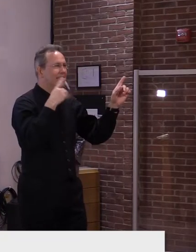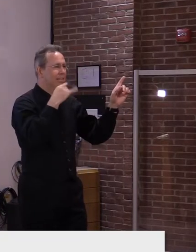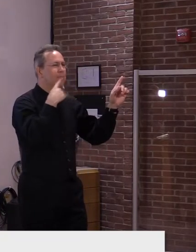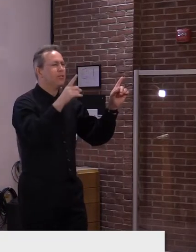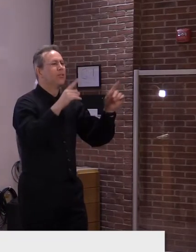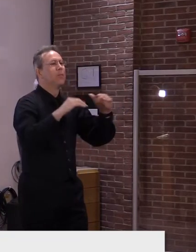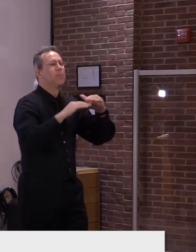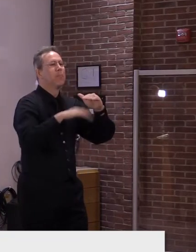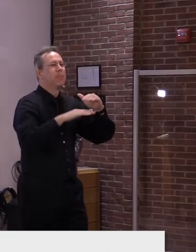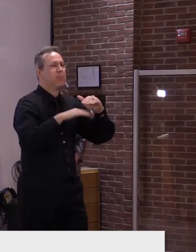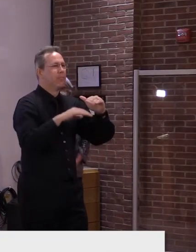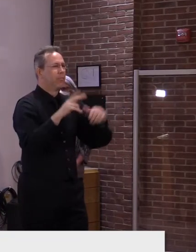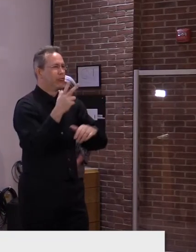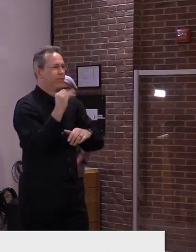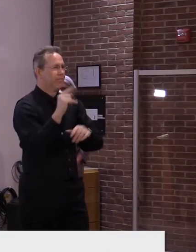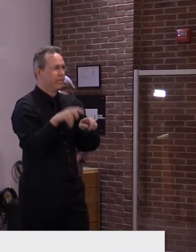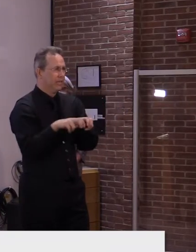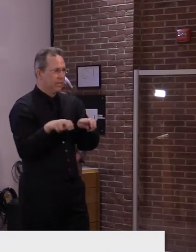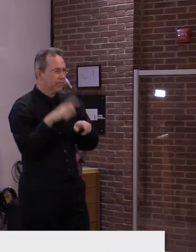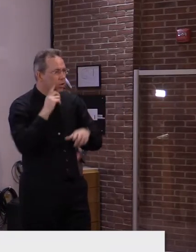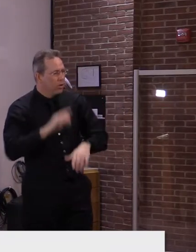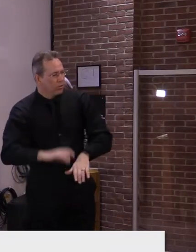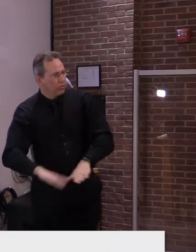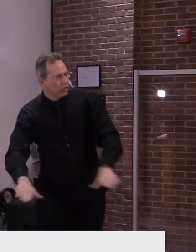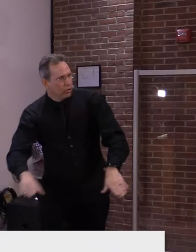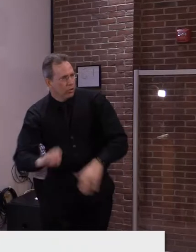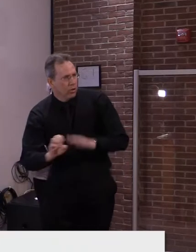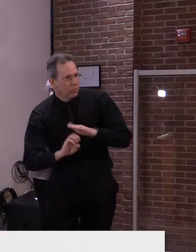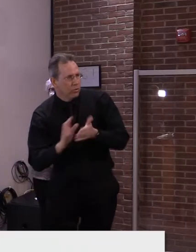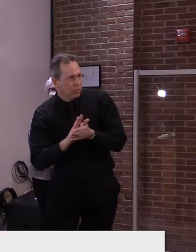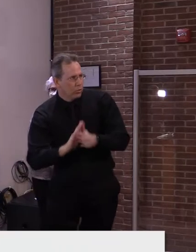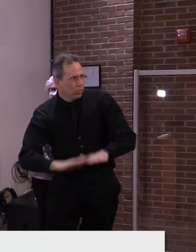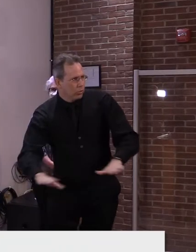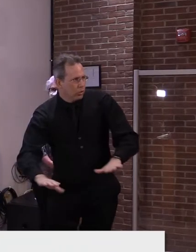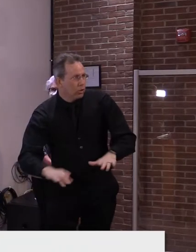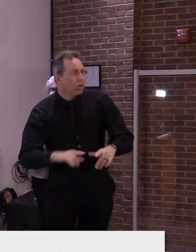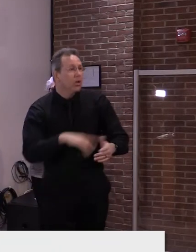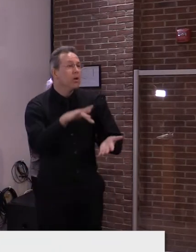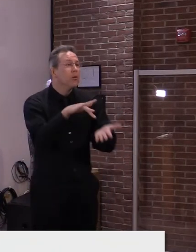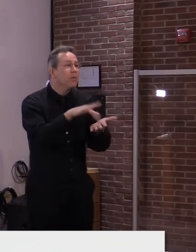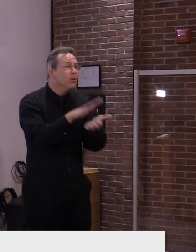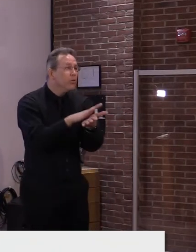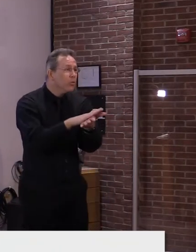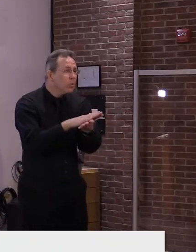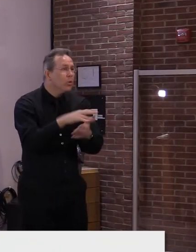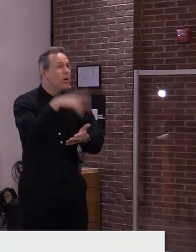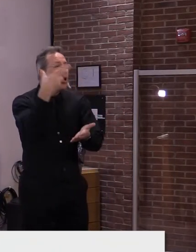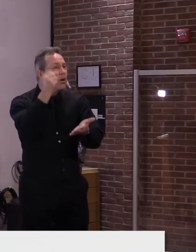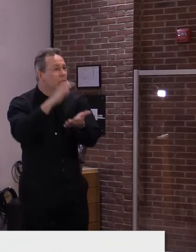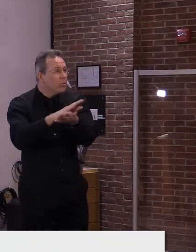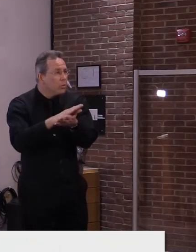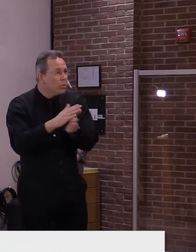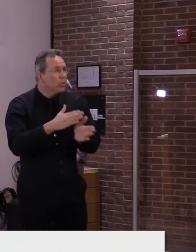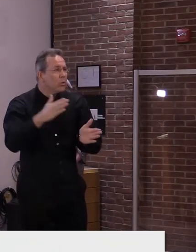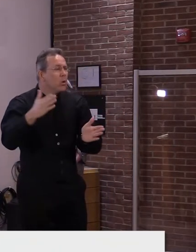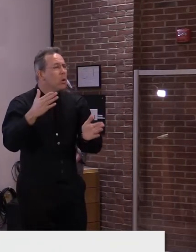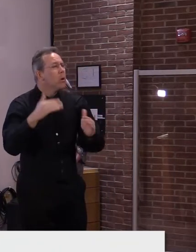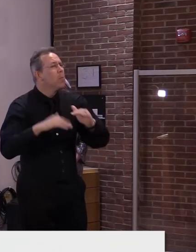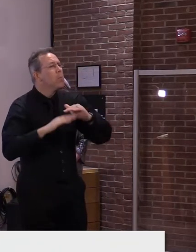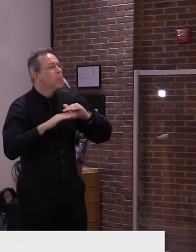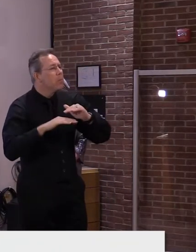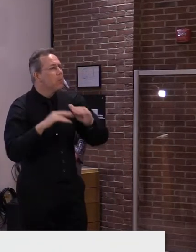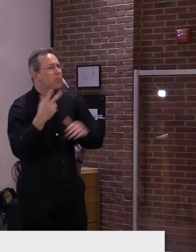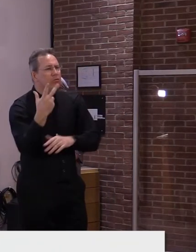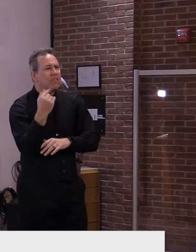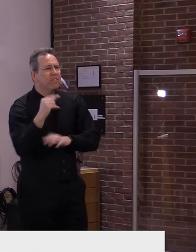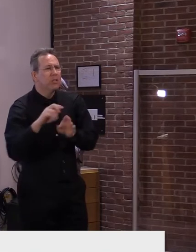children in elementary school, and if you're in middle school or high school, the same would apply. But it does